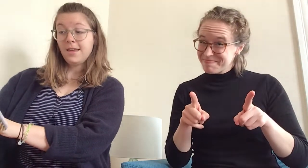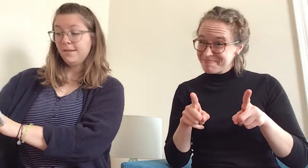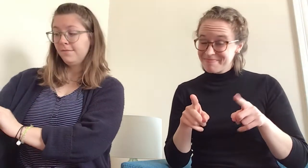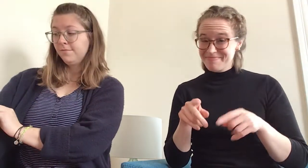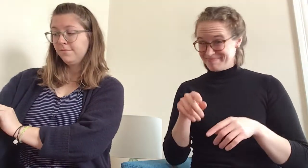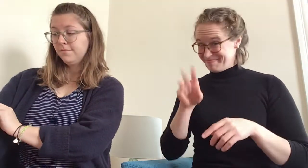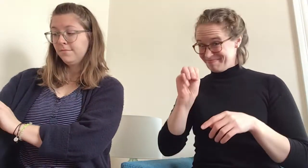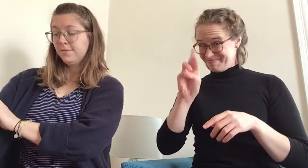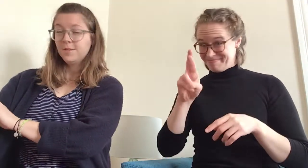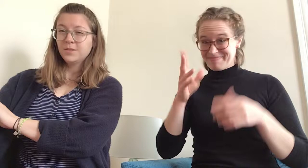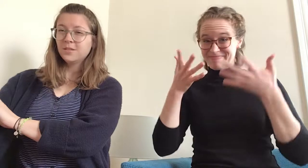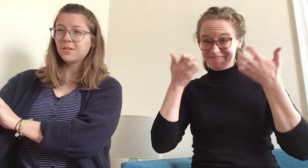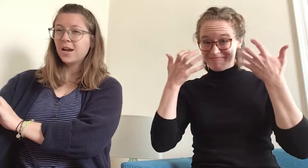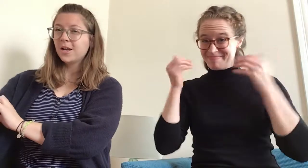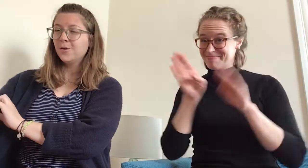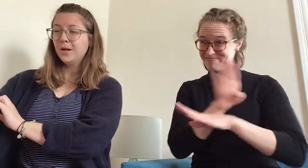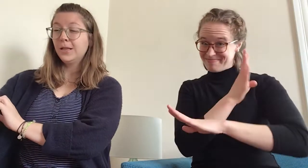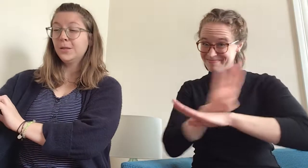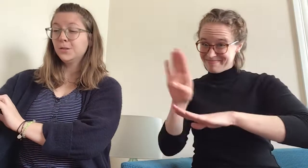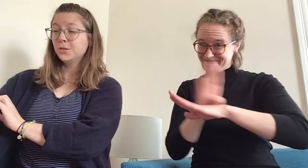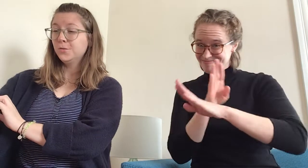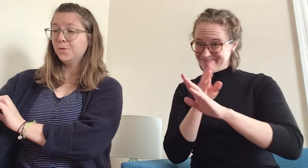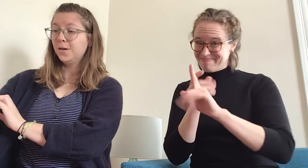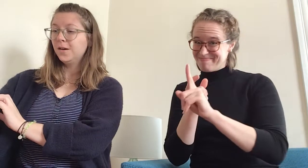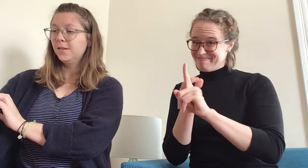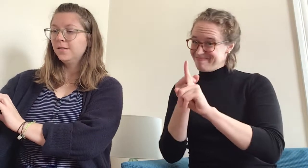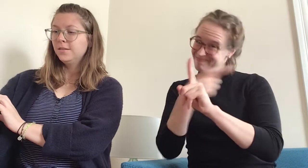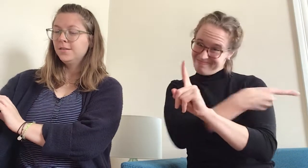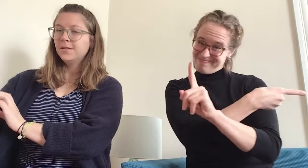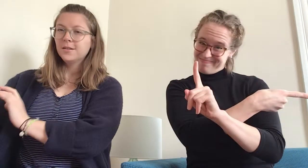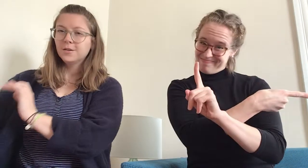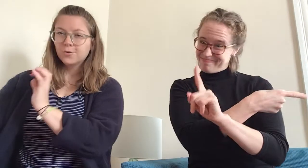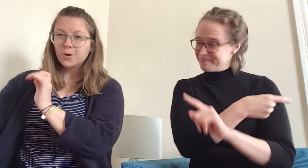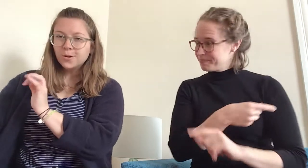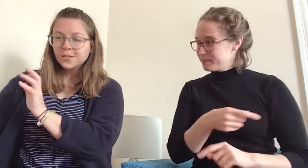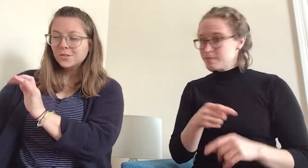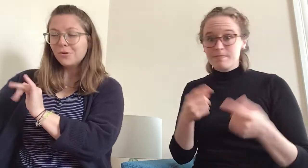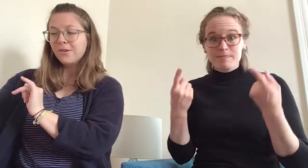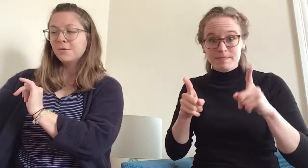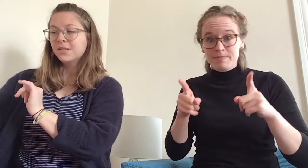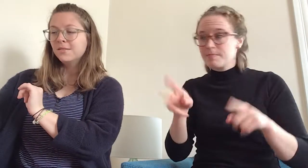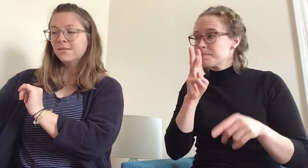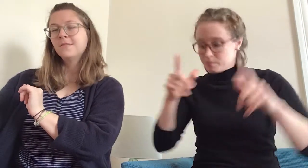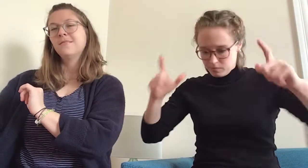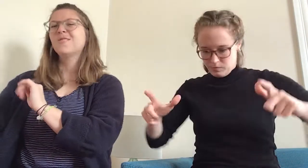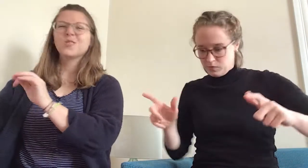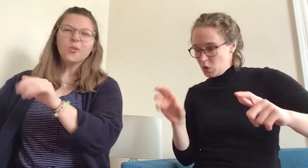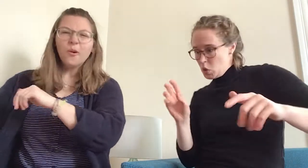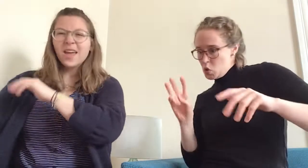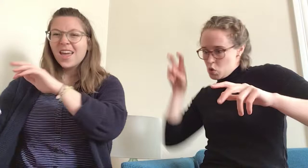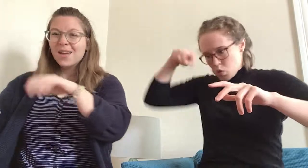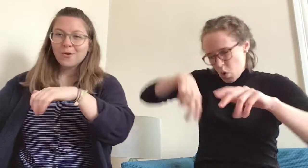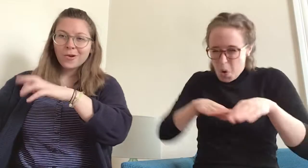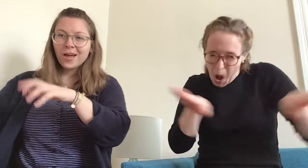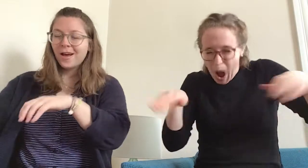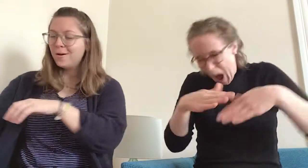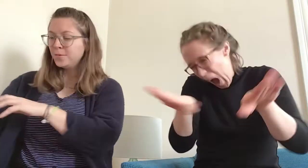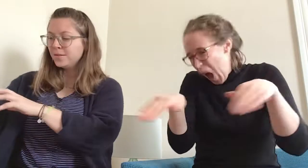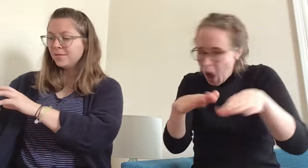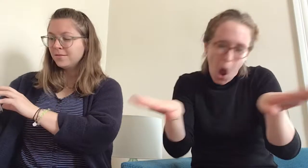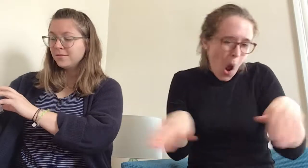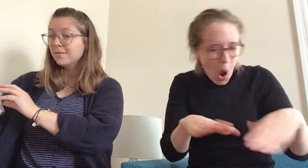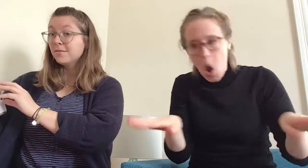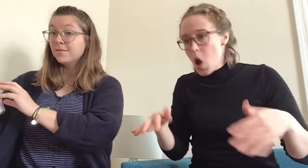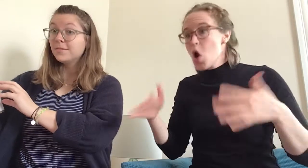And then Mr. Tiger went a little too far. Crawled into a fountain, swam